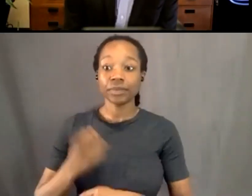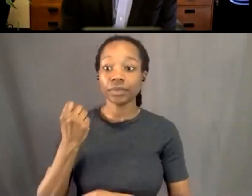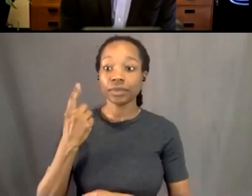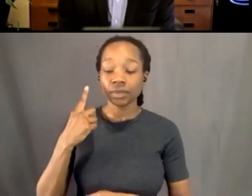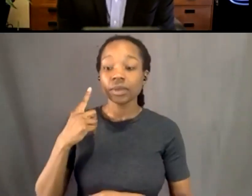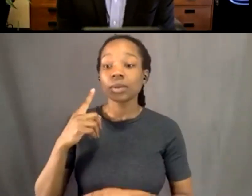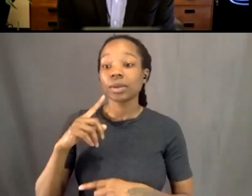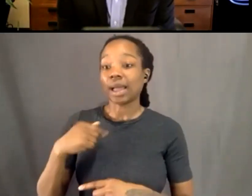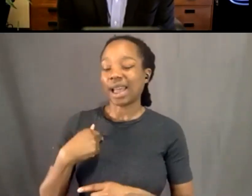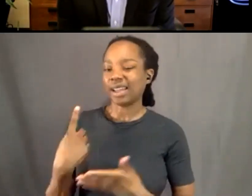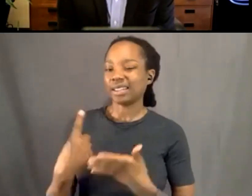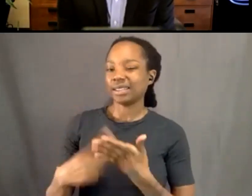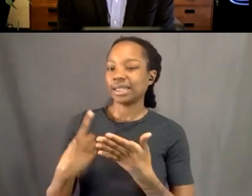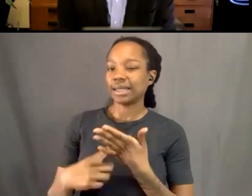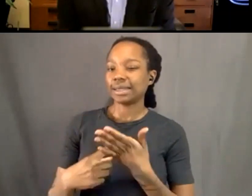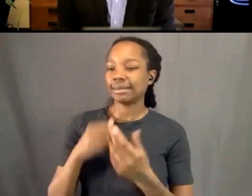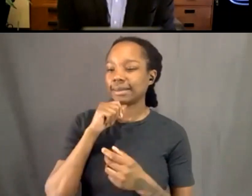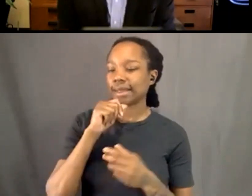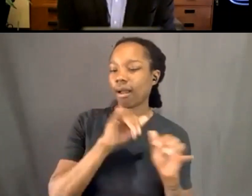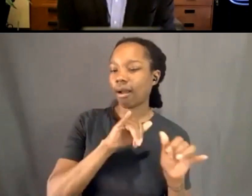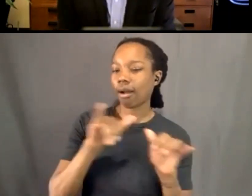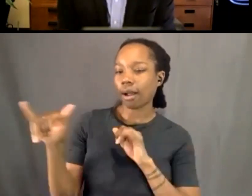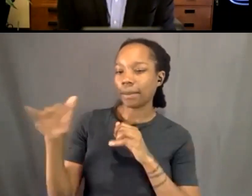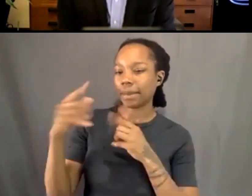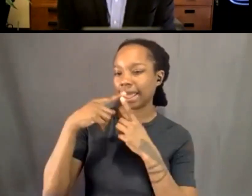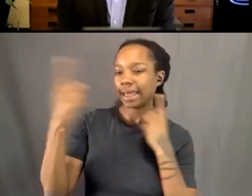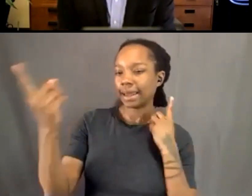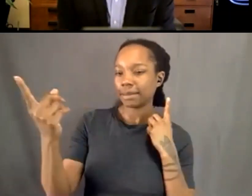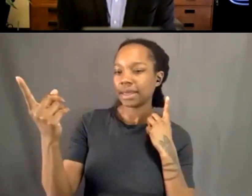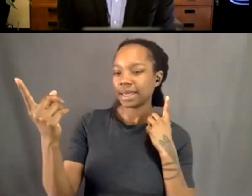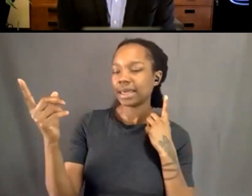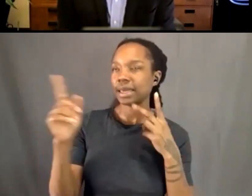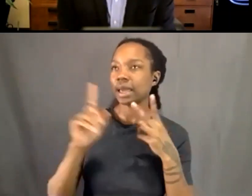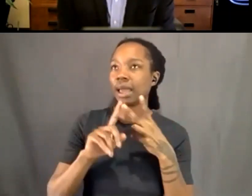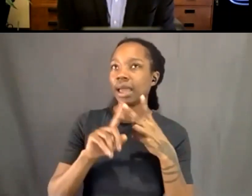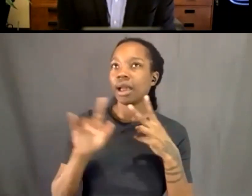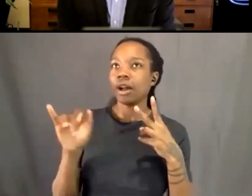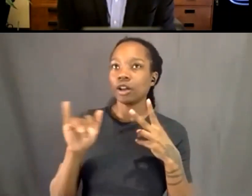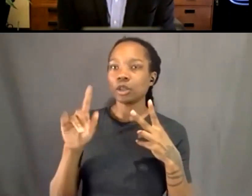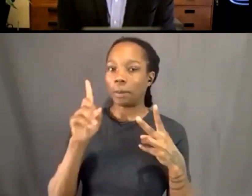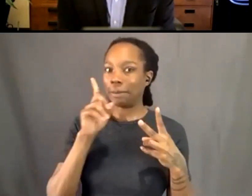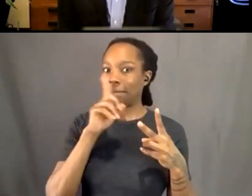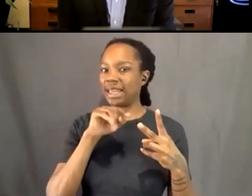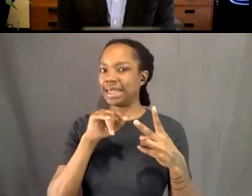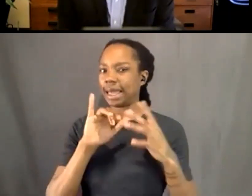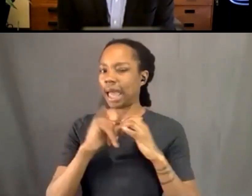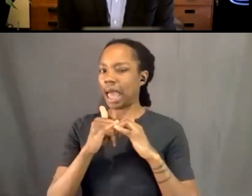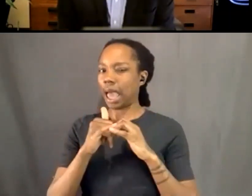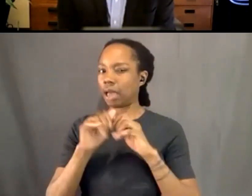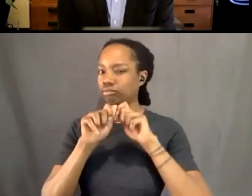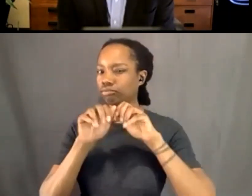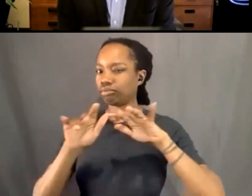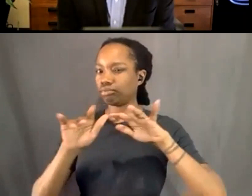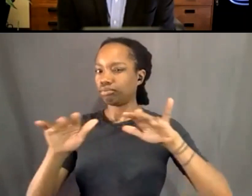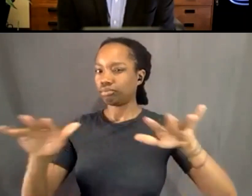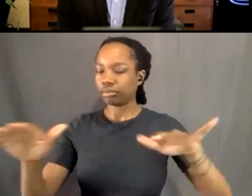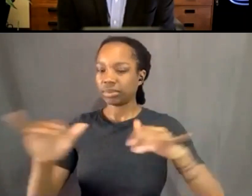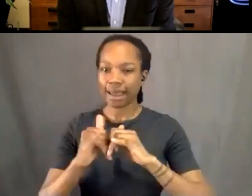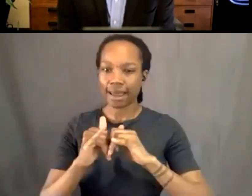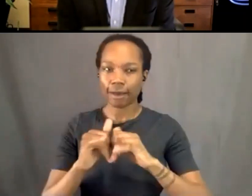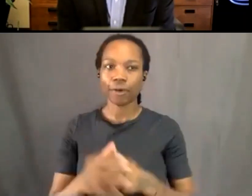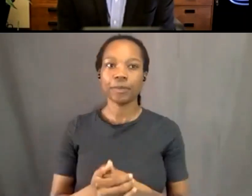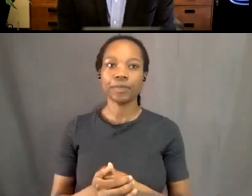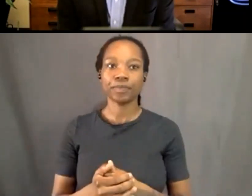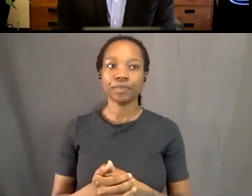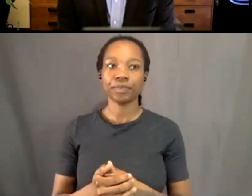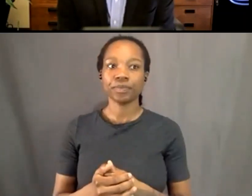common enemy, and also how myths get born. And so I don't